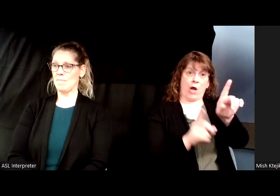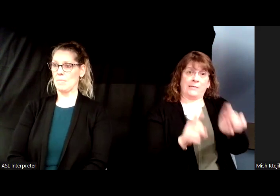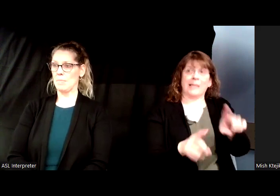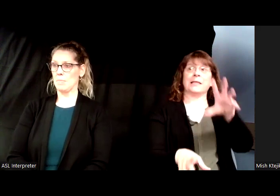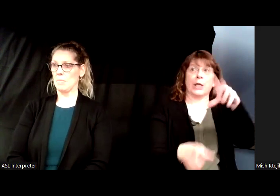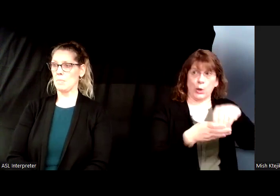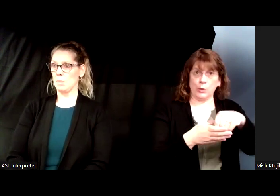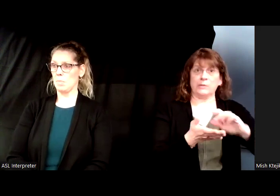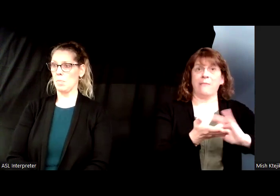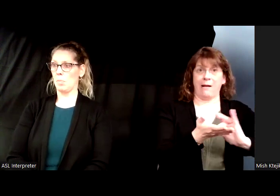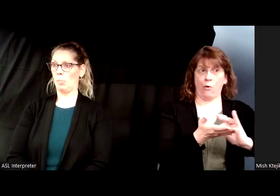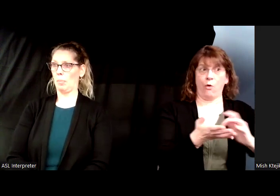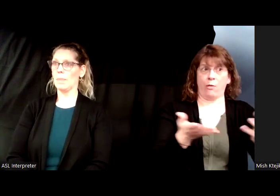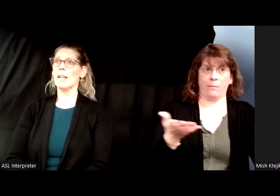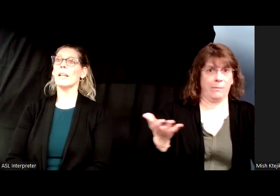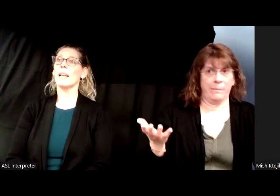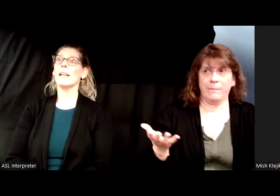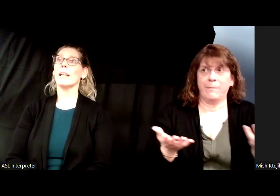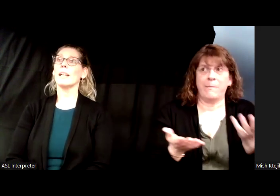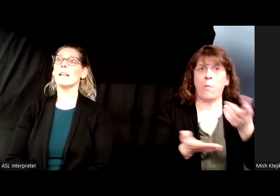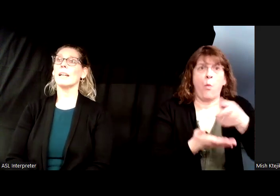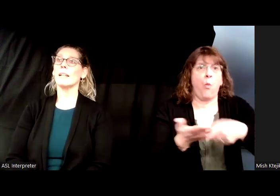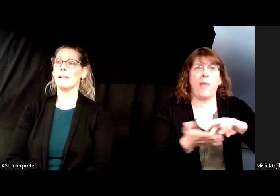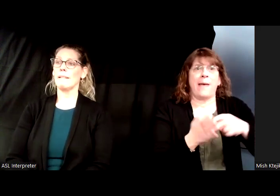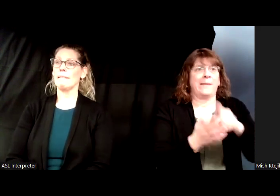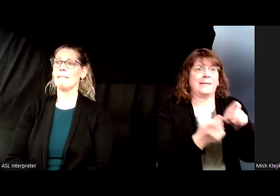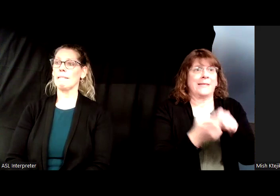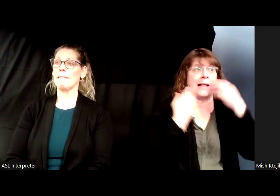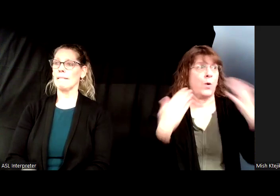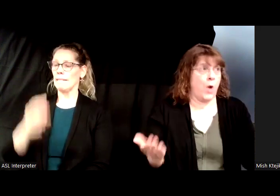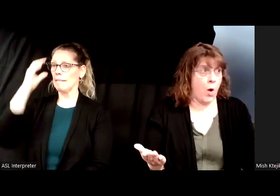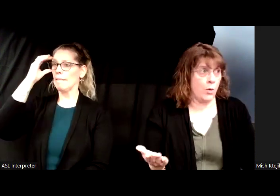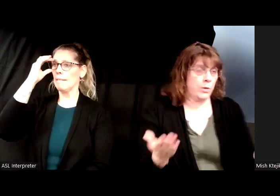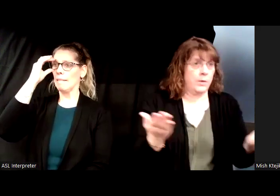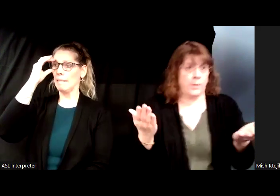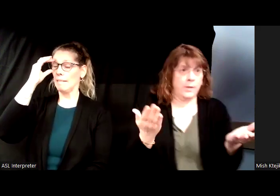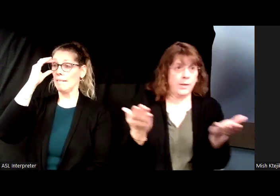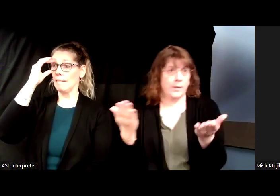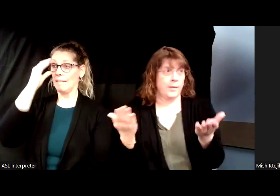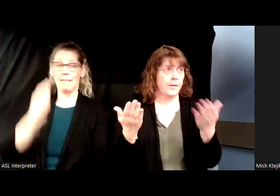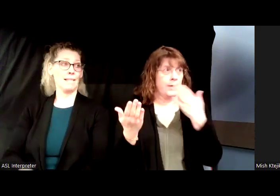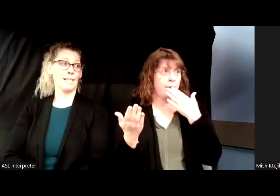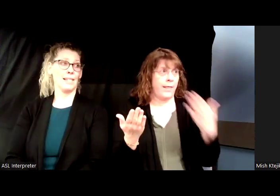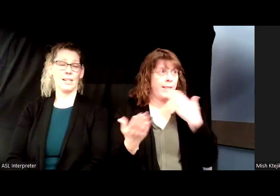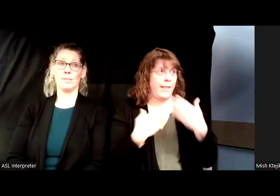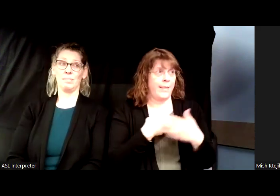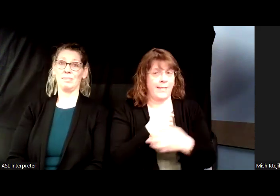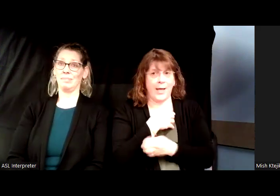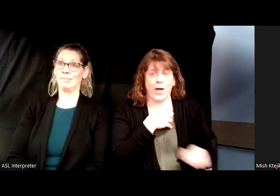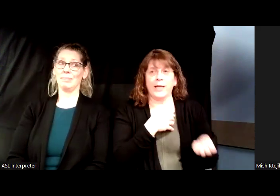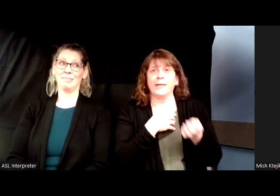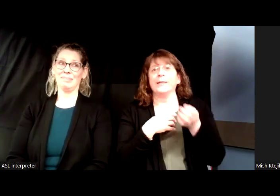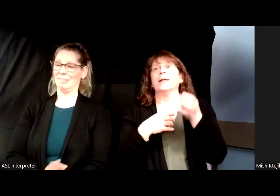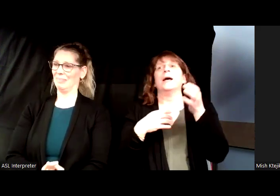BEI, it's in Texas. It includes medical. I'm not certain. Oh, You guys thank get